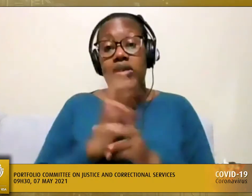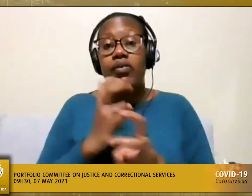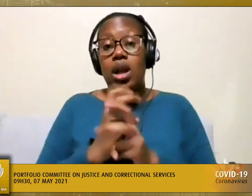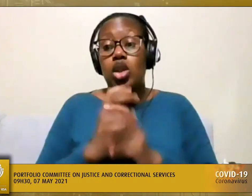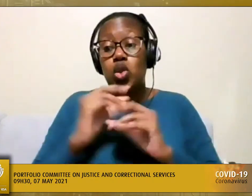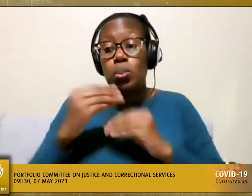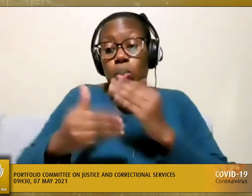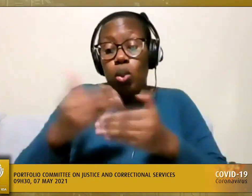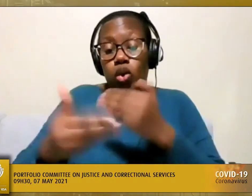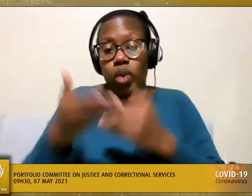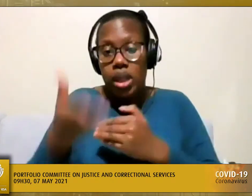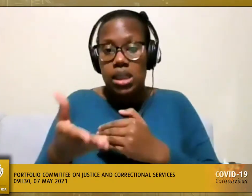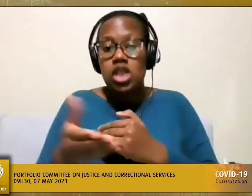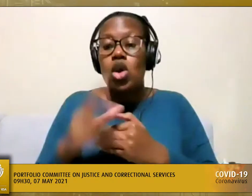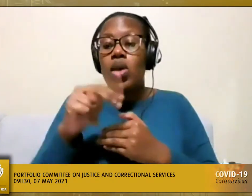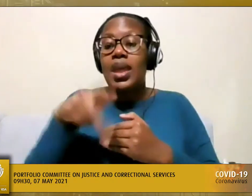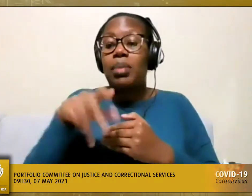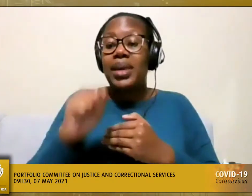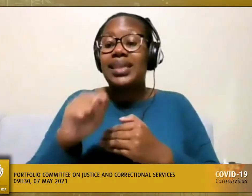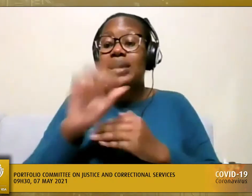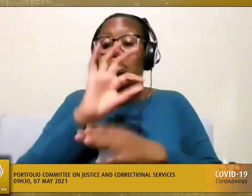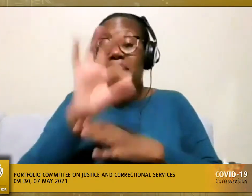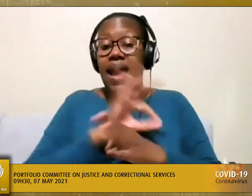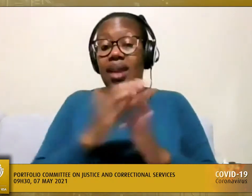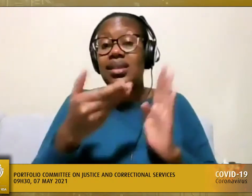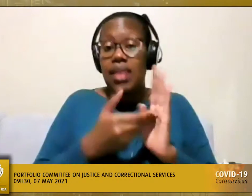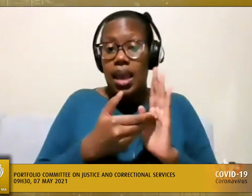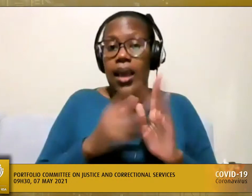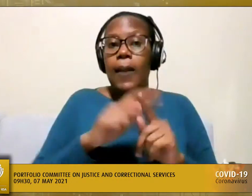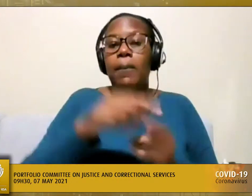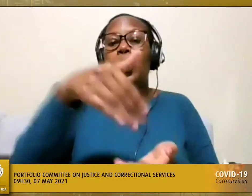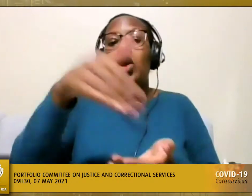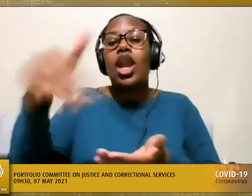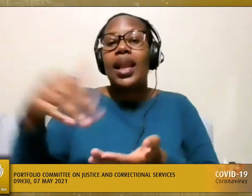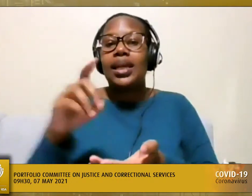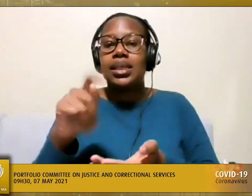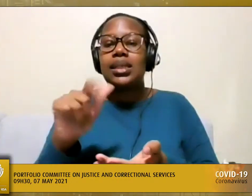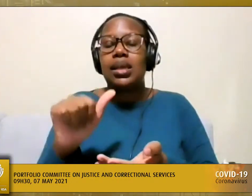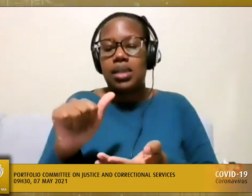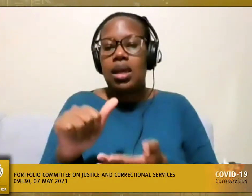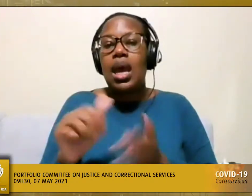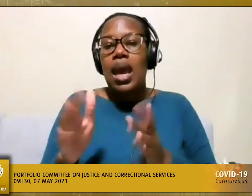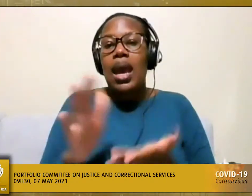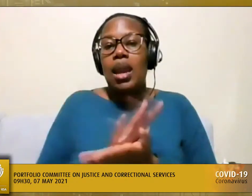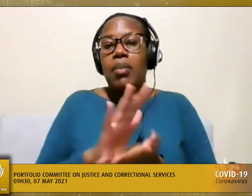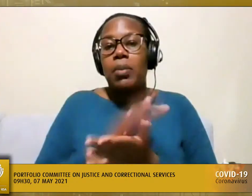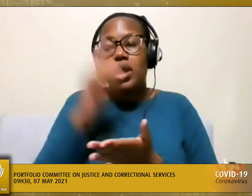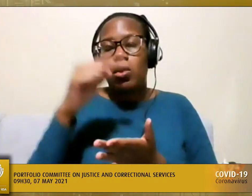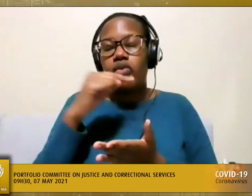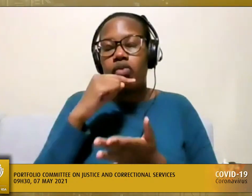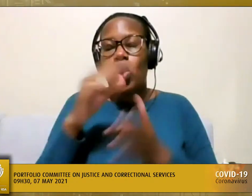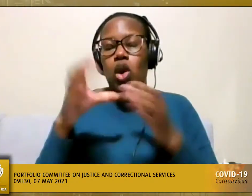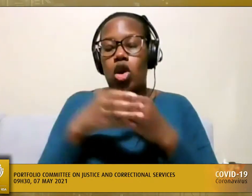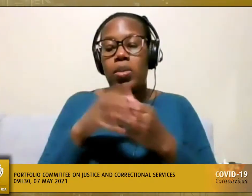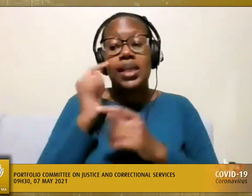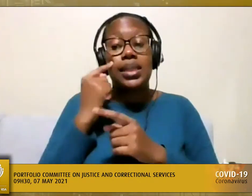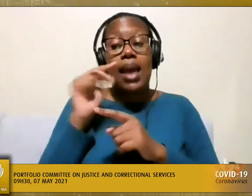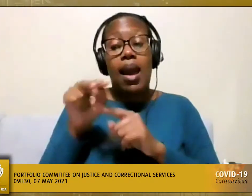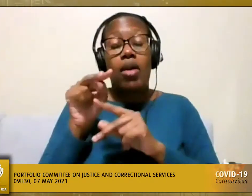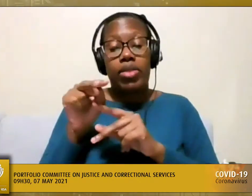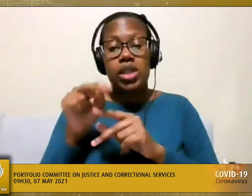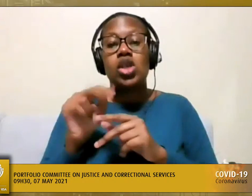so we've put it in the NPS plan but we're collecting a lot of data and I'm glad the portfolio committee has got its eye on this and so we're going to look at how